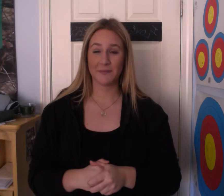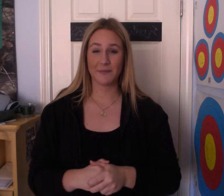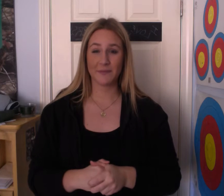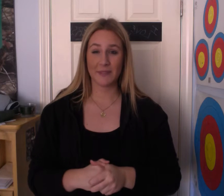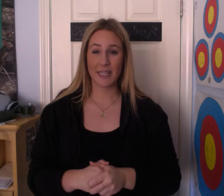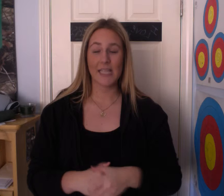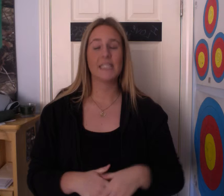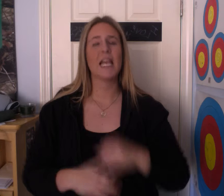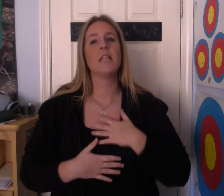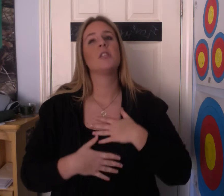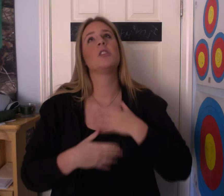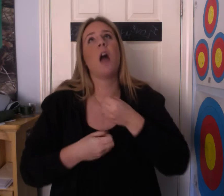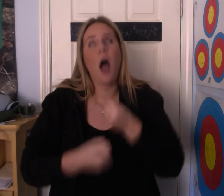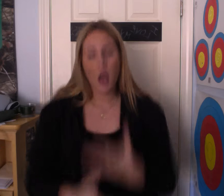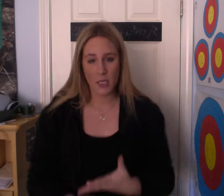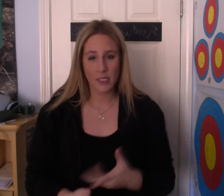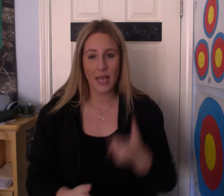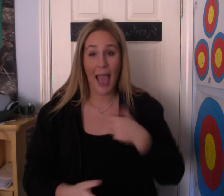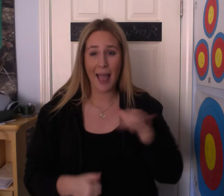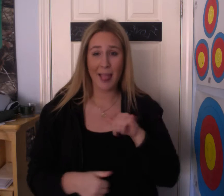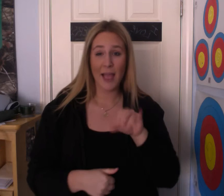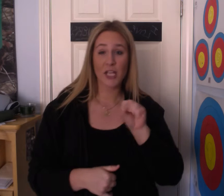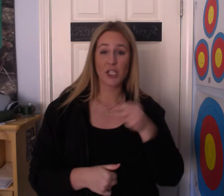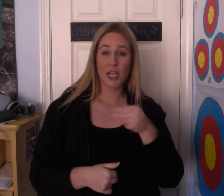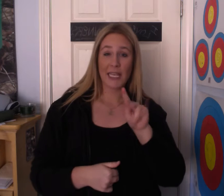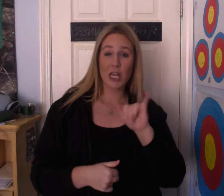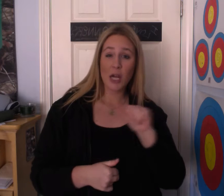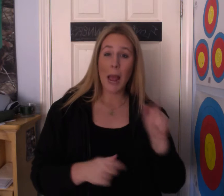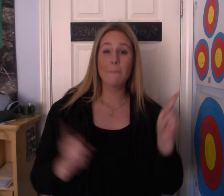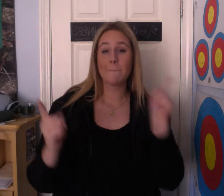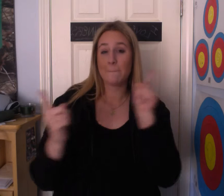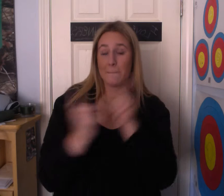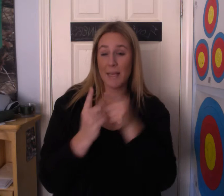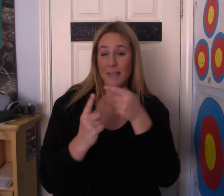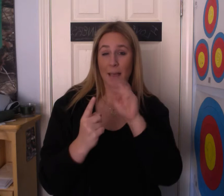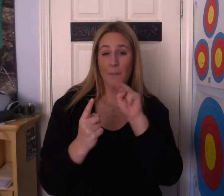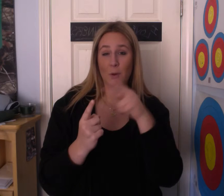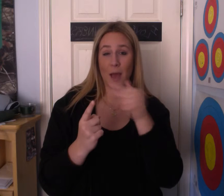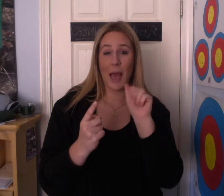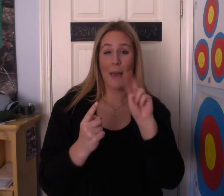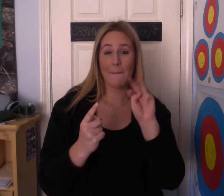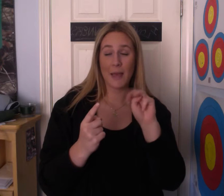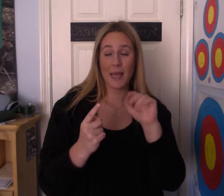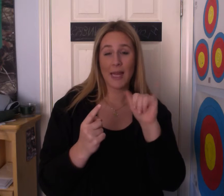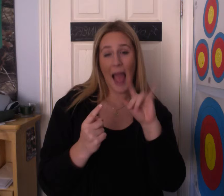It's exhausting. I'm like Shakira meets Muhammad Ali.